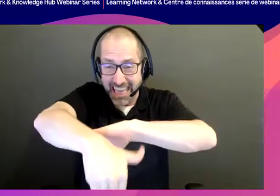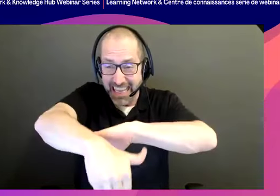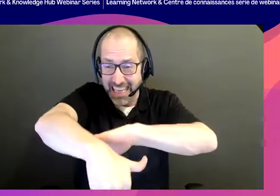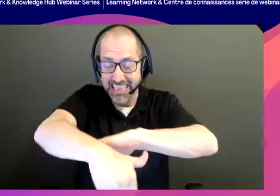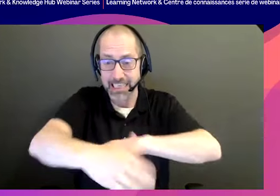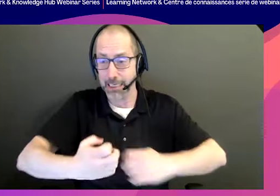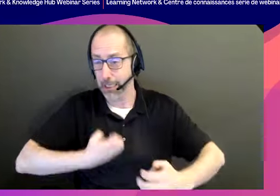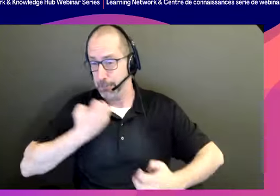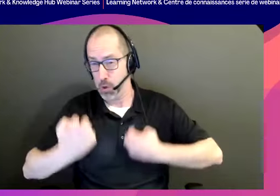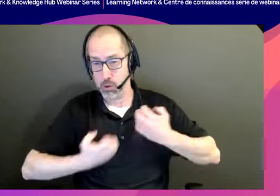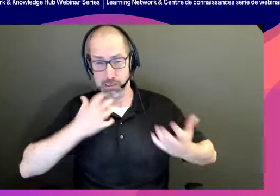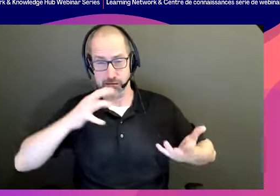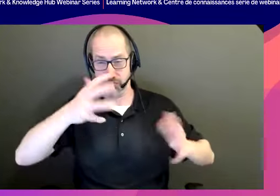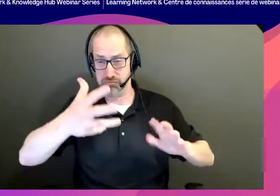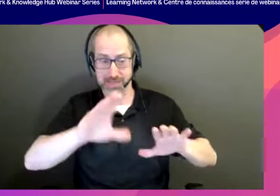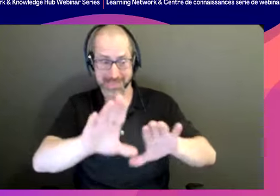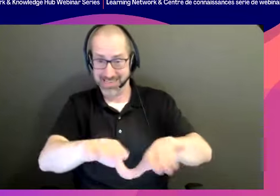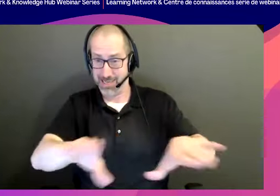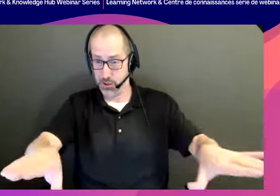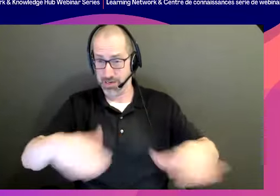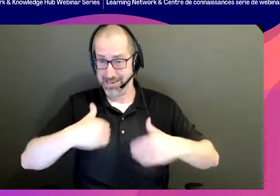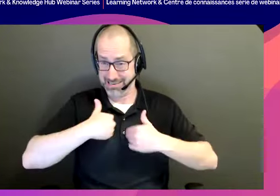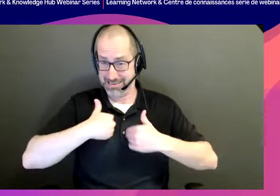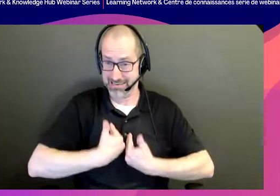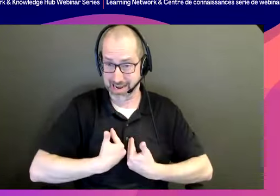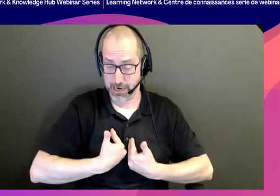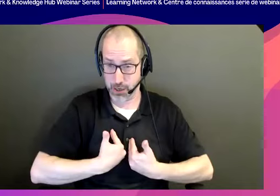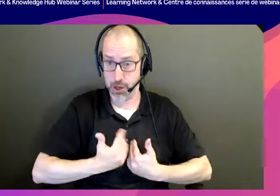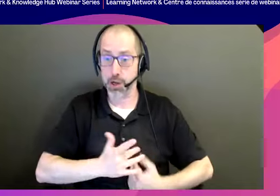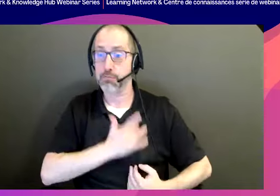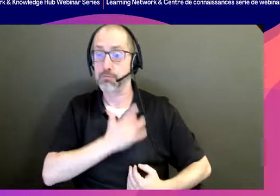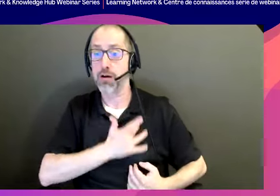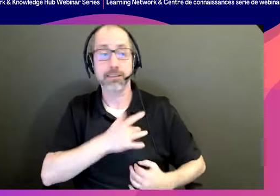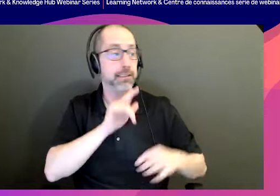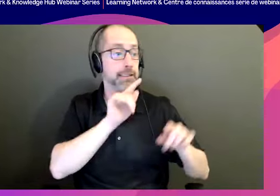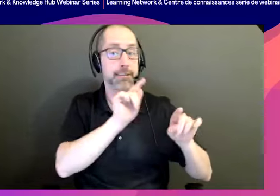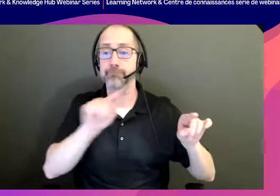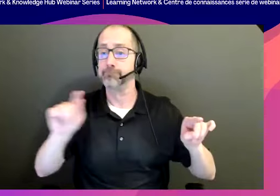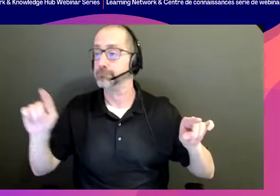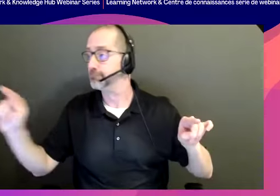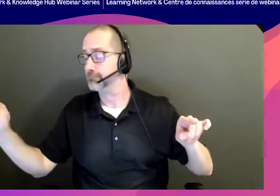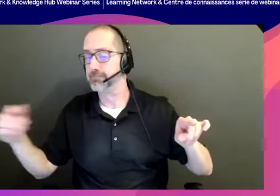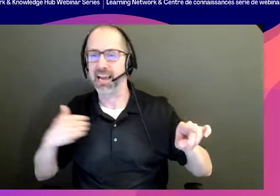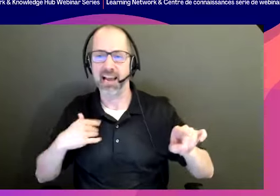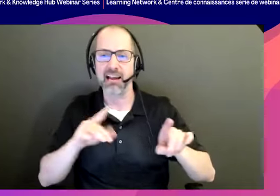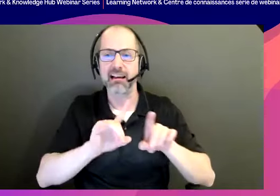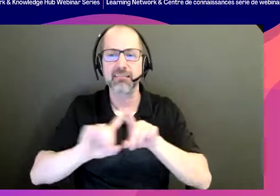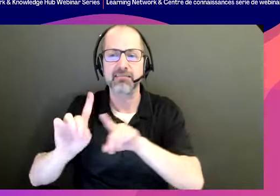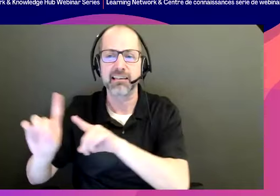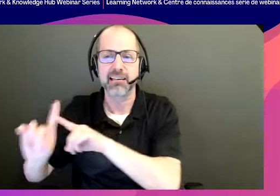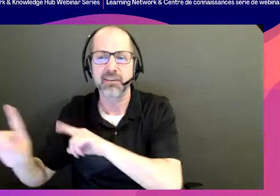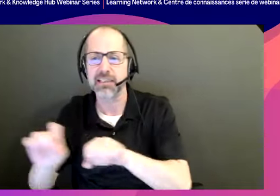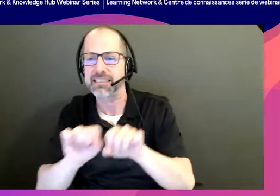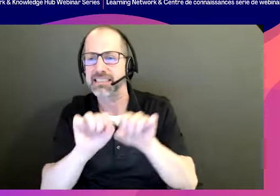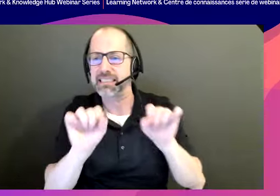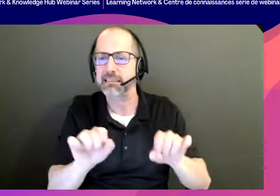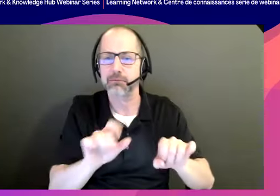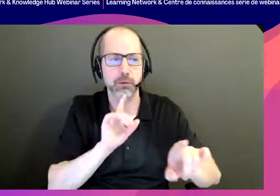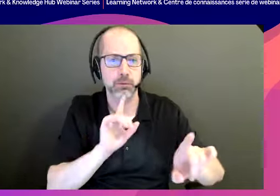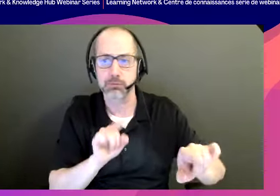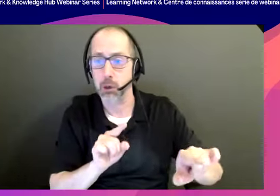and the kids are tired. In different provinces, they potentially have systems that are responding that doesn't